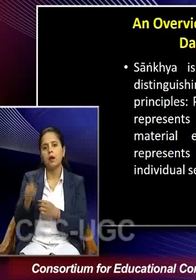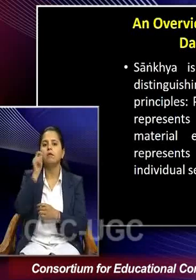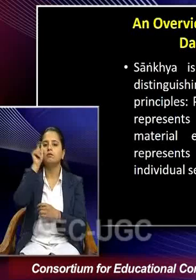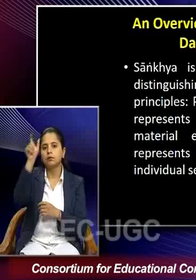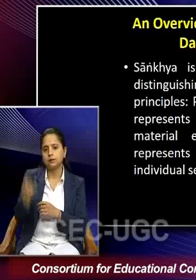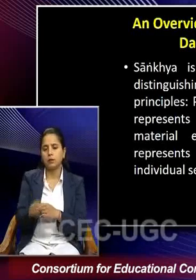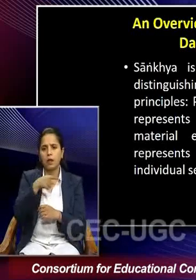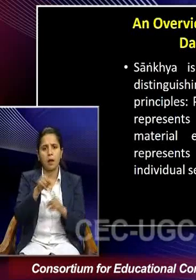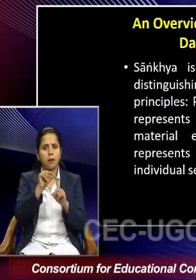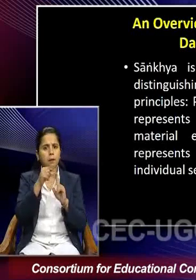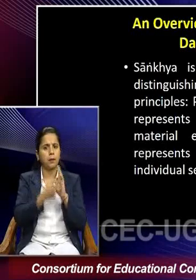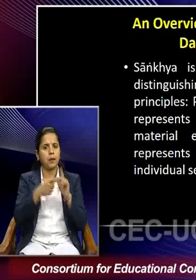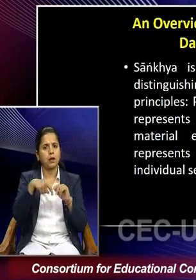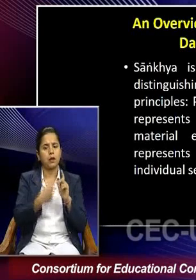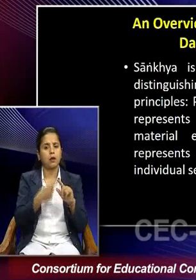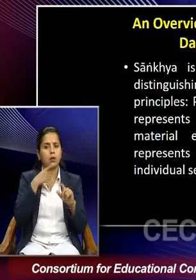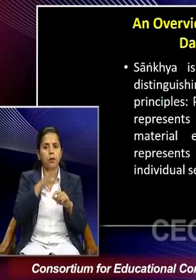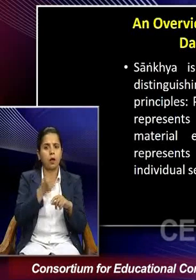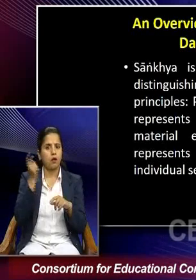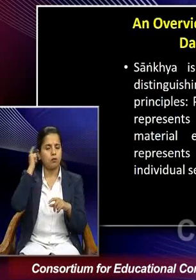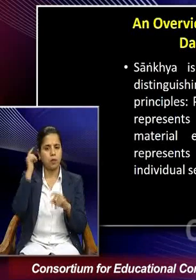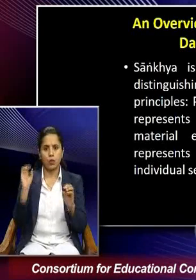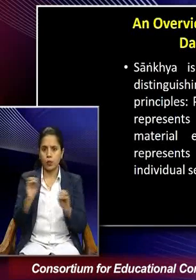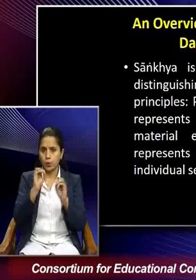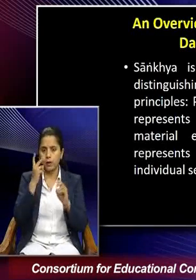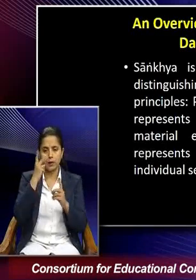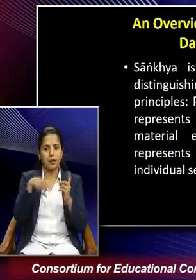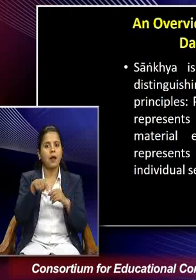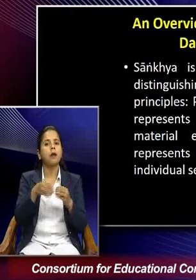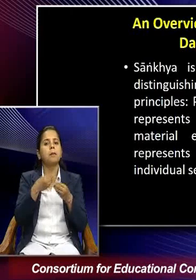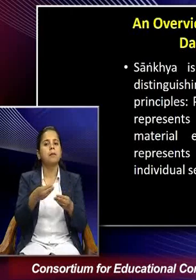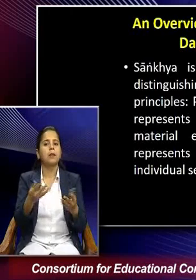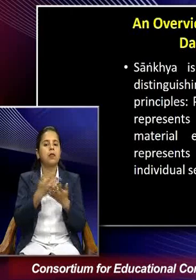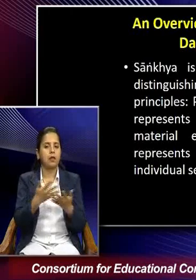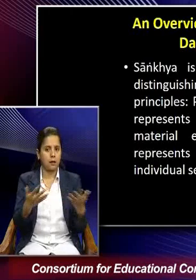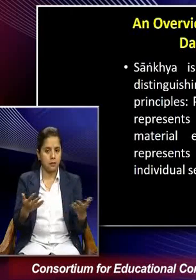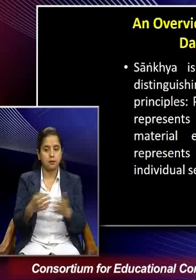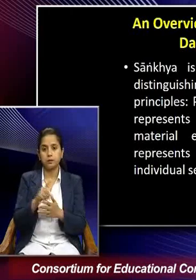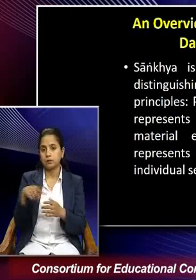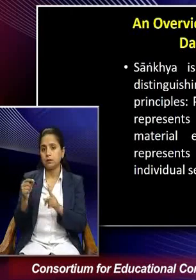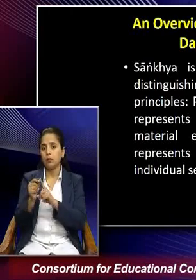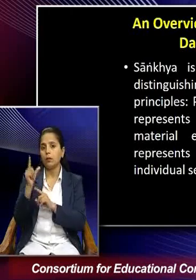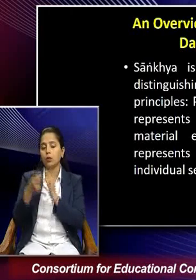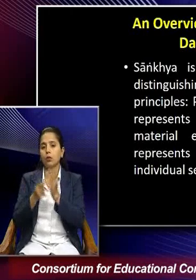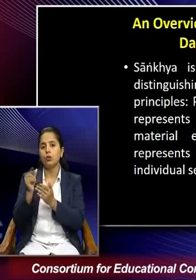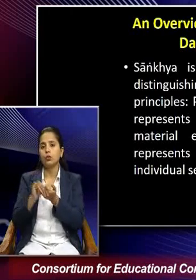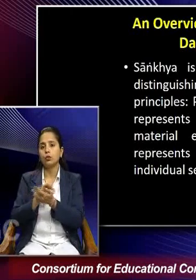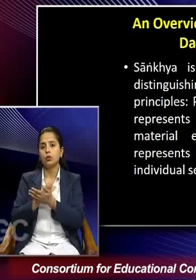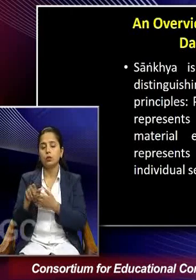Prakriti represents the non-conscious and the material elements, while Purush